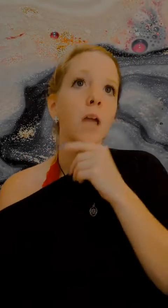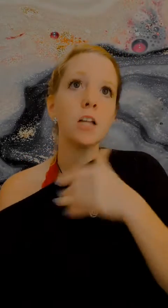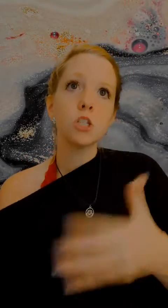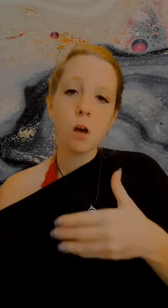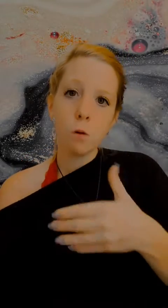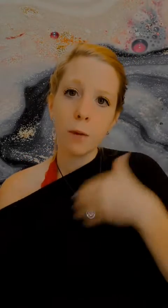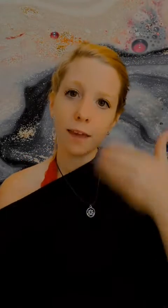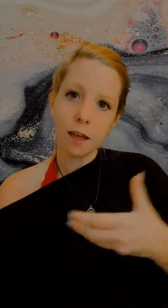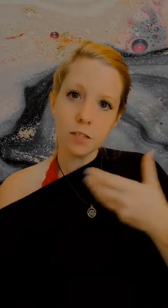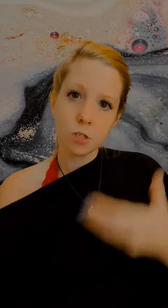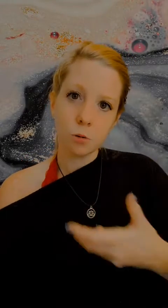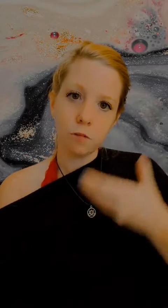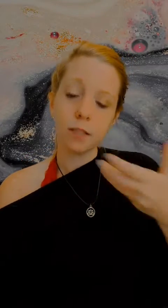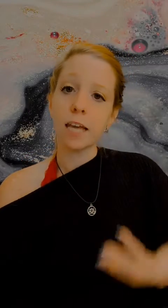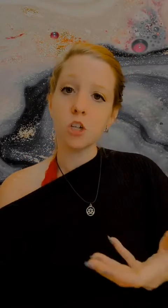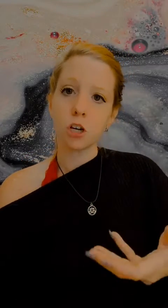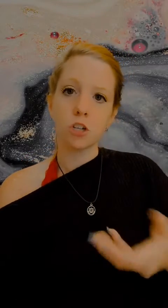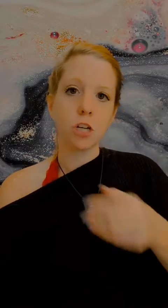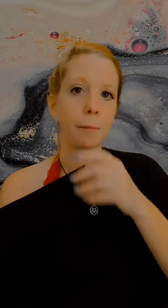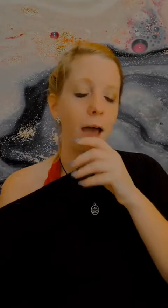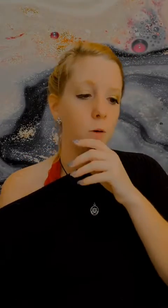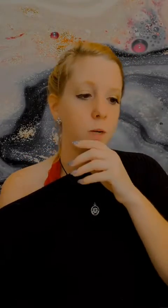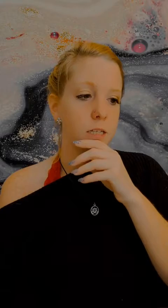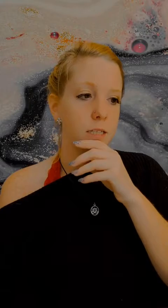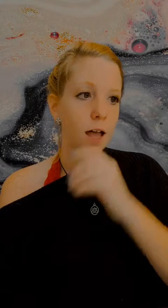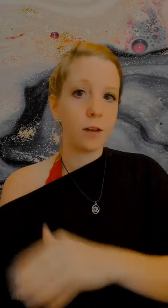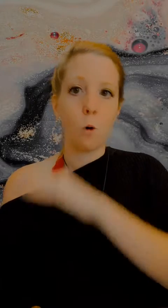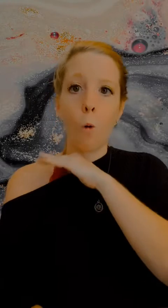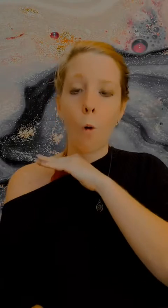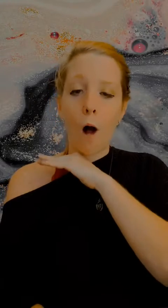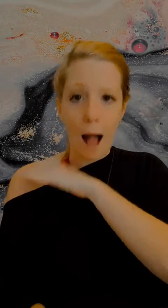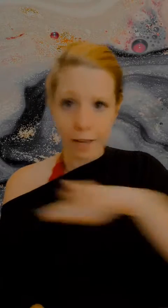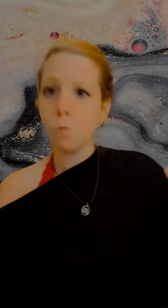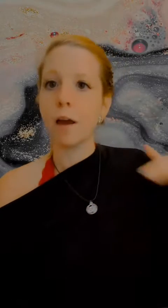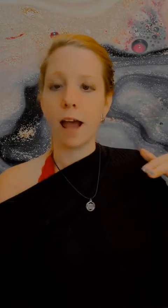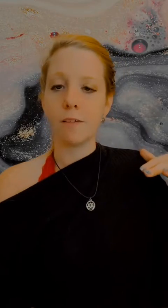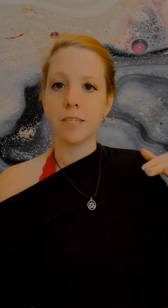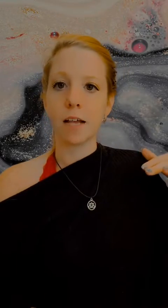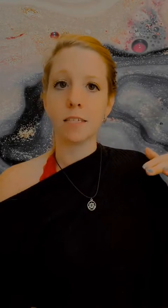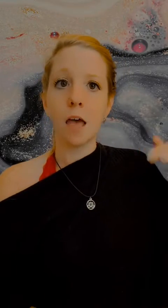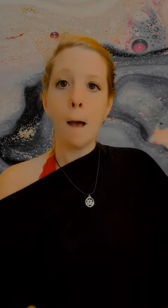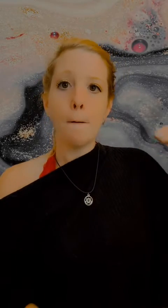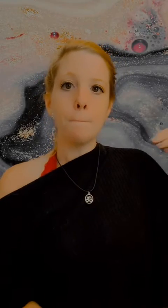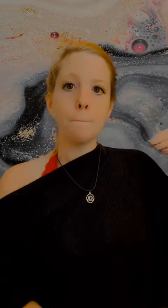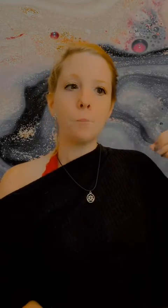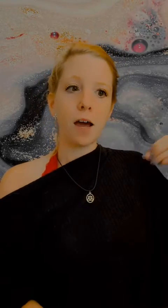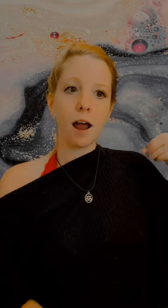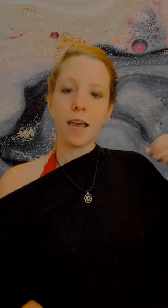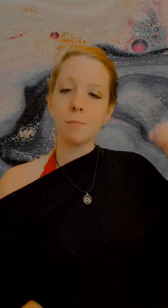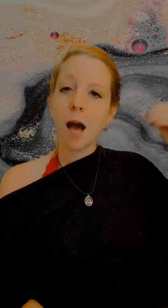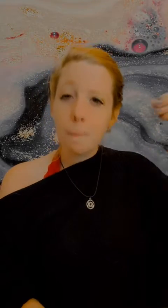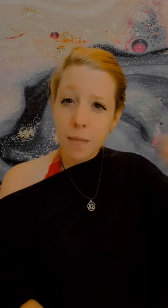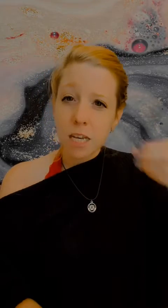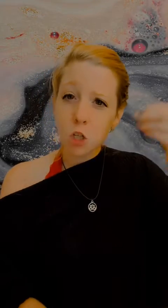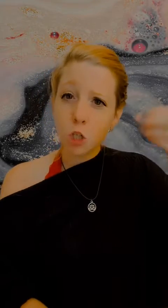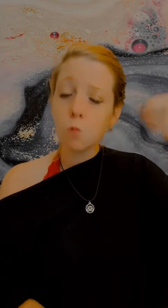And so when we get into a relationship and we decide, I don't want to have sex, but I am committed